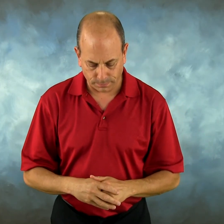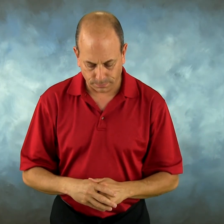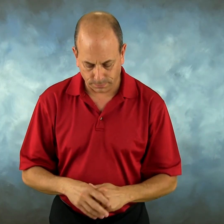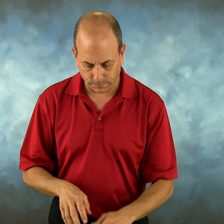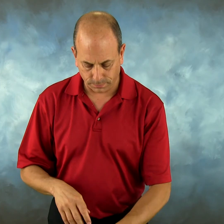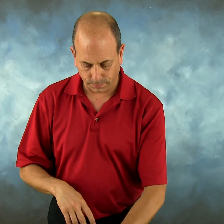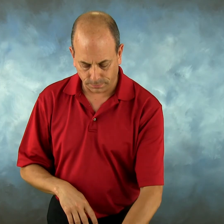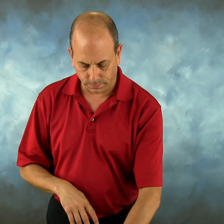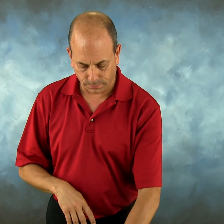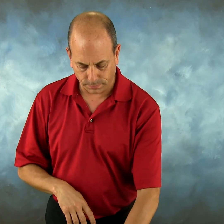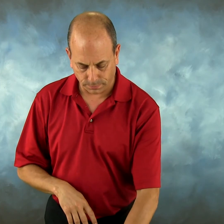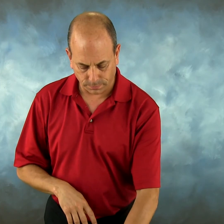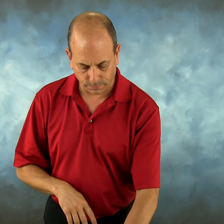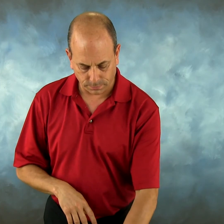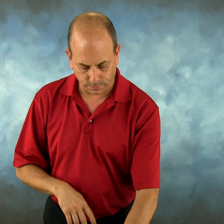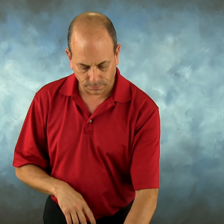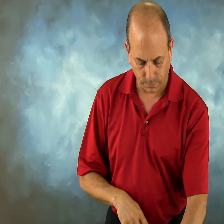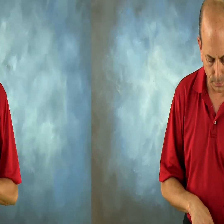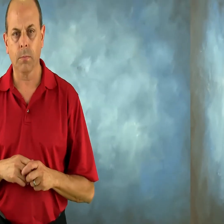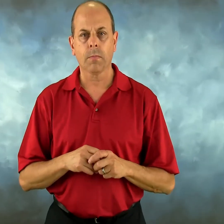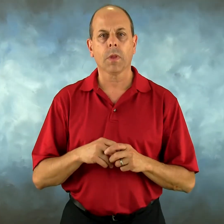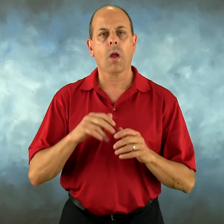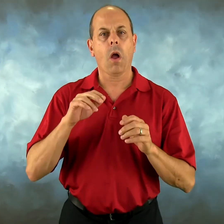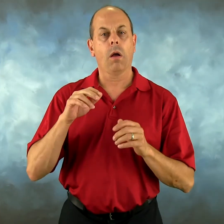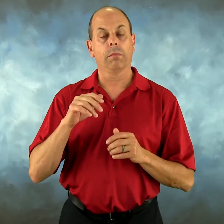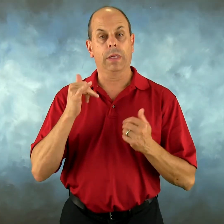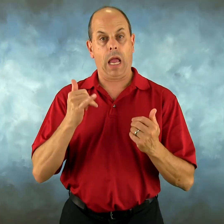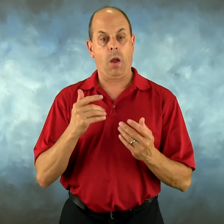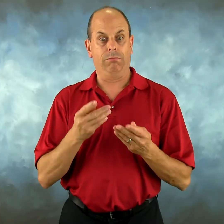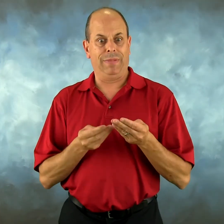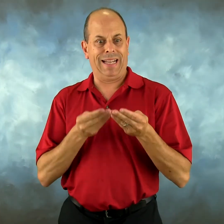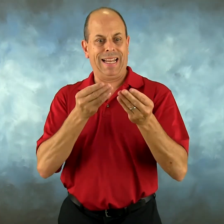next statement or the next topic.